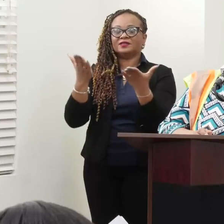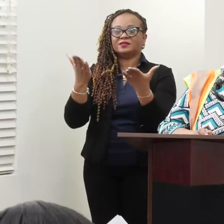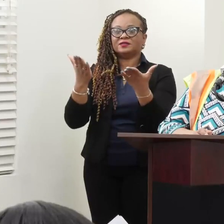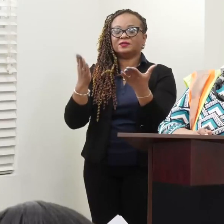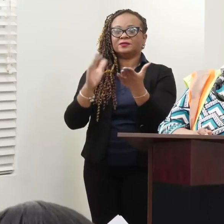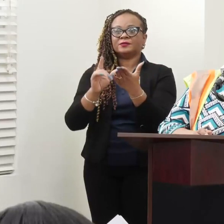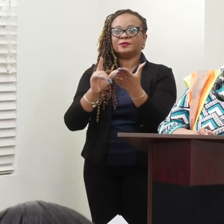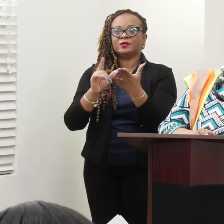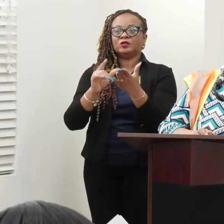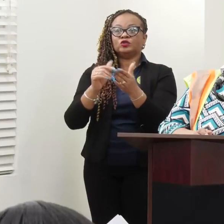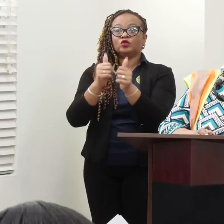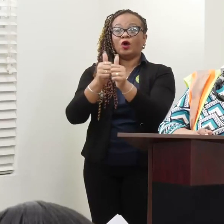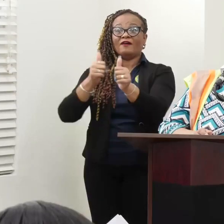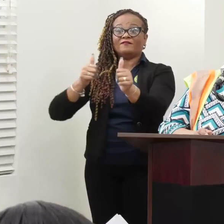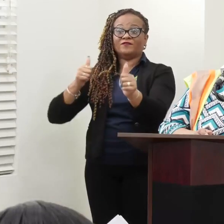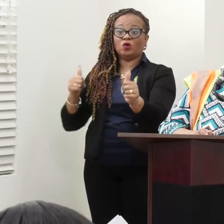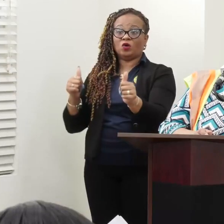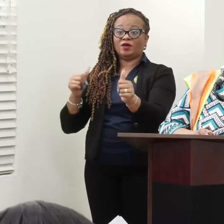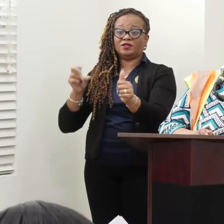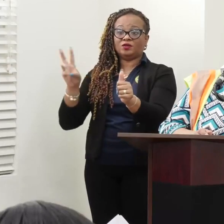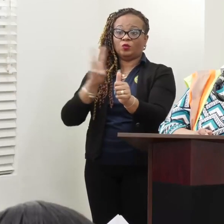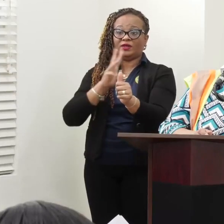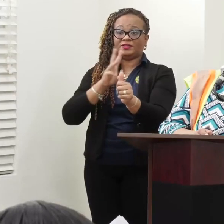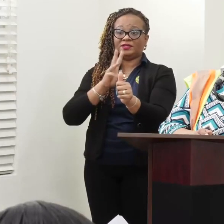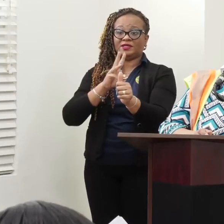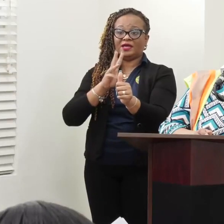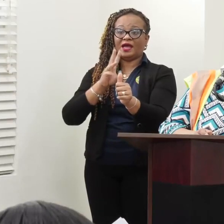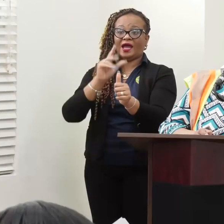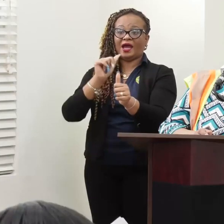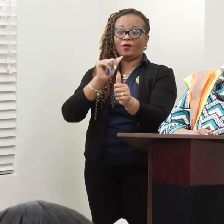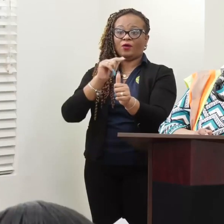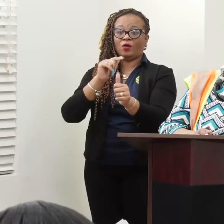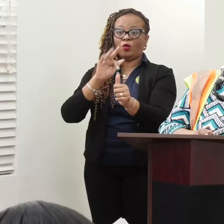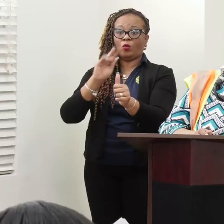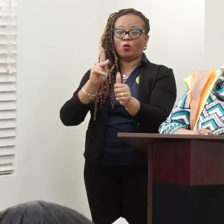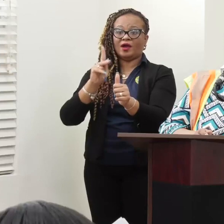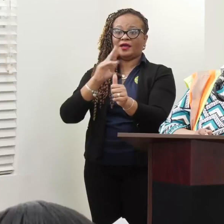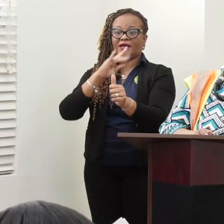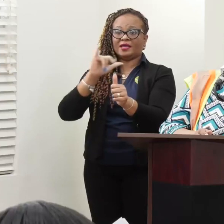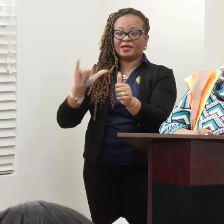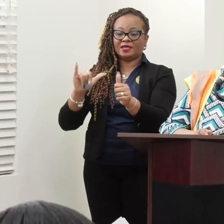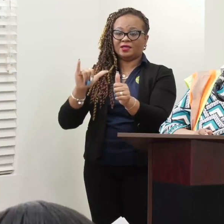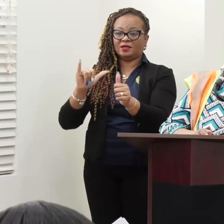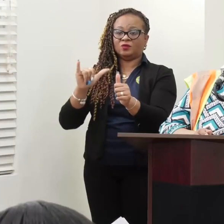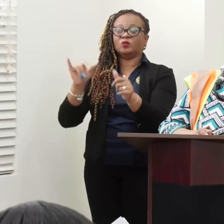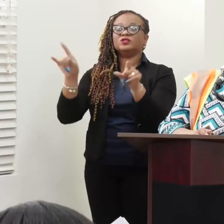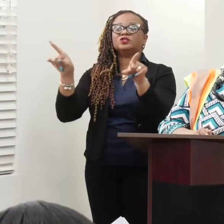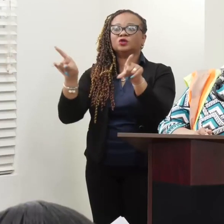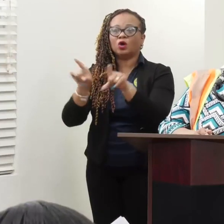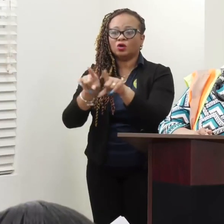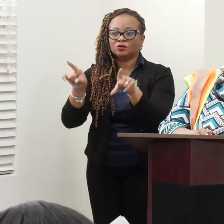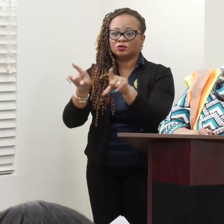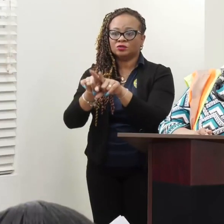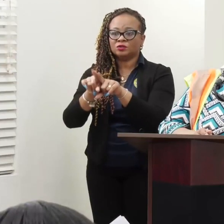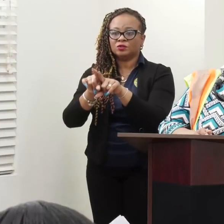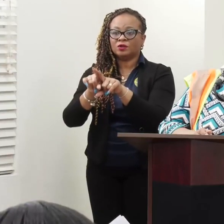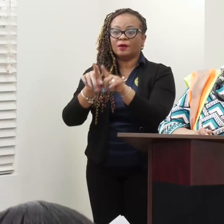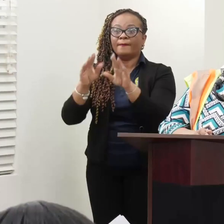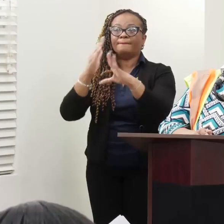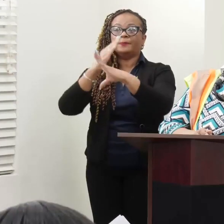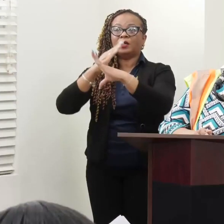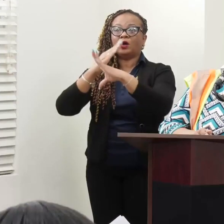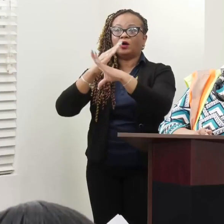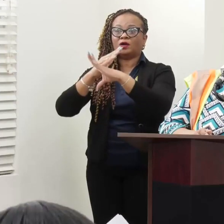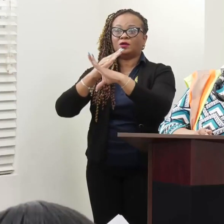to avoid the Western Esplanade Arwaki Western Road, which is also currently blocked